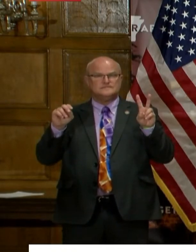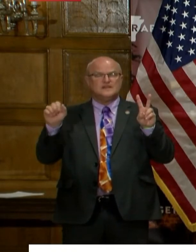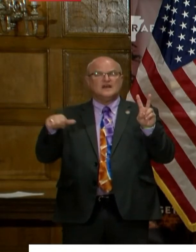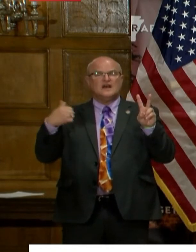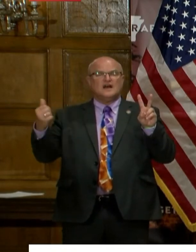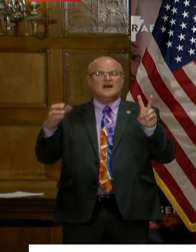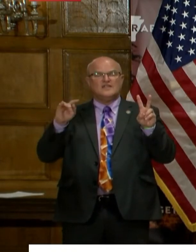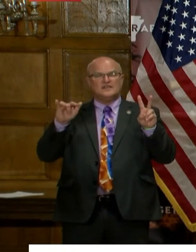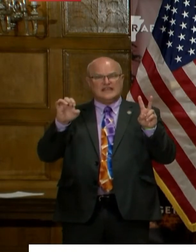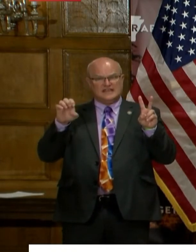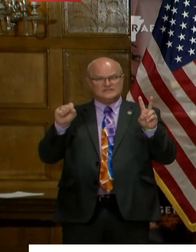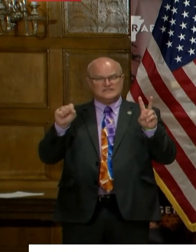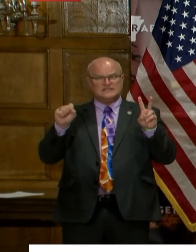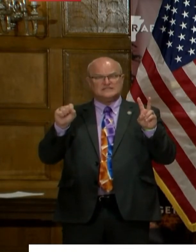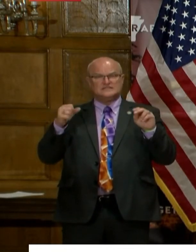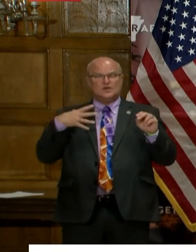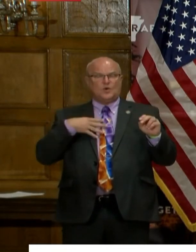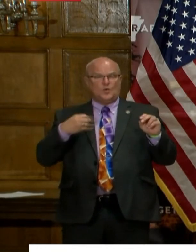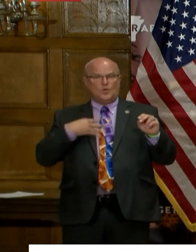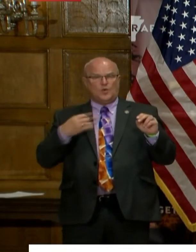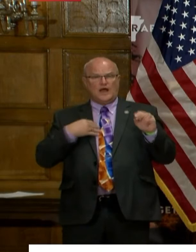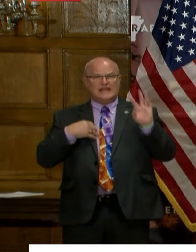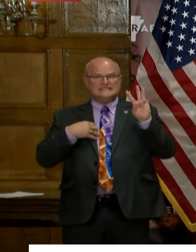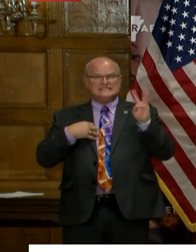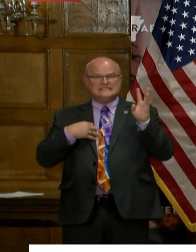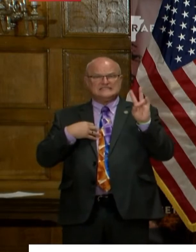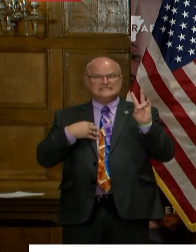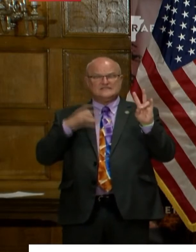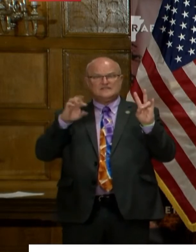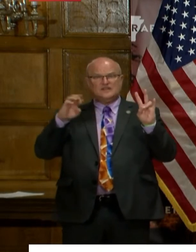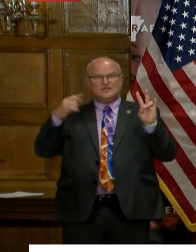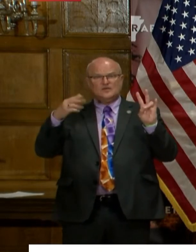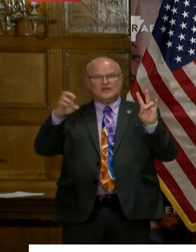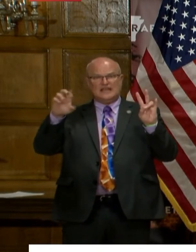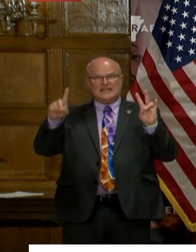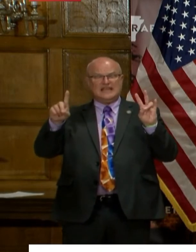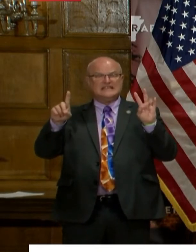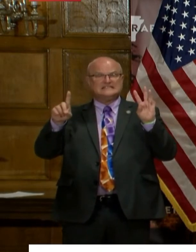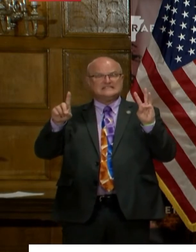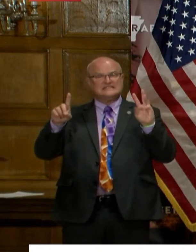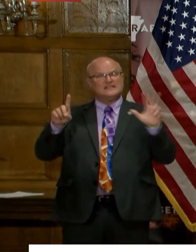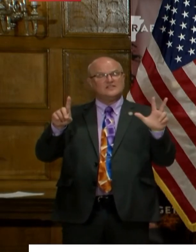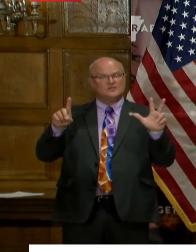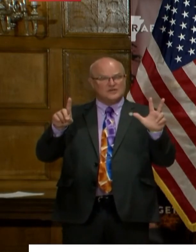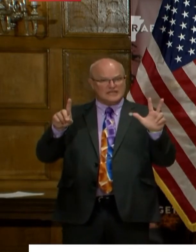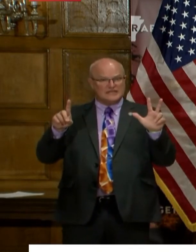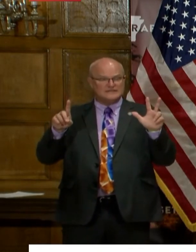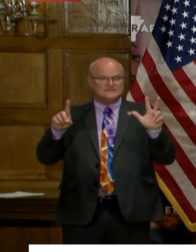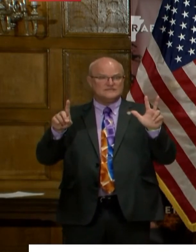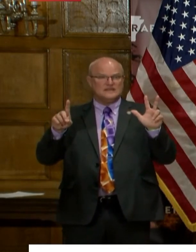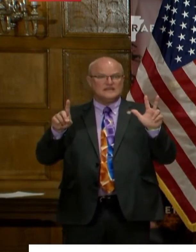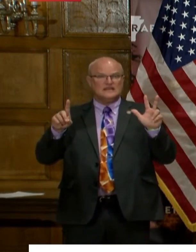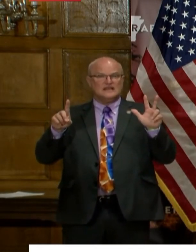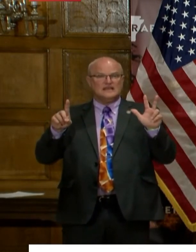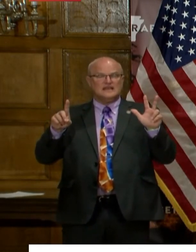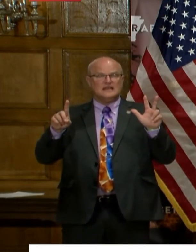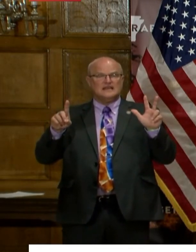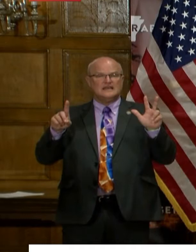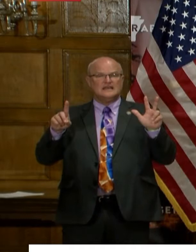Other counties to note, White County at 67, Craighead at 63, and then